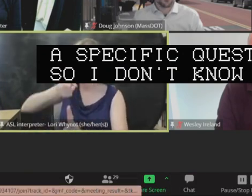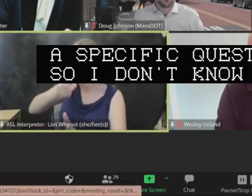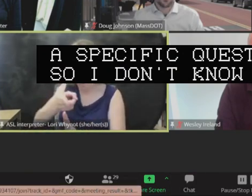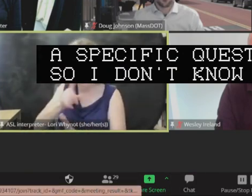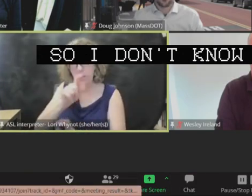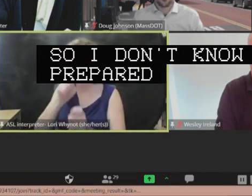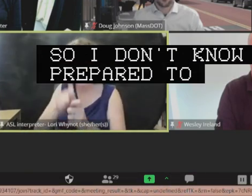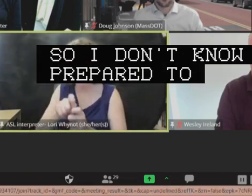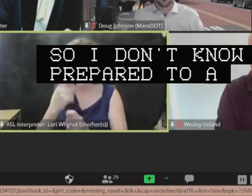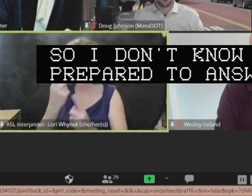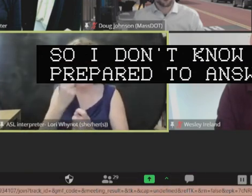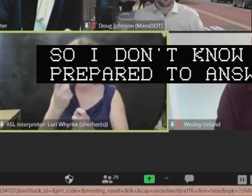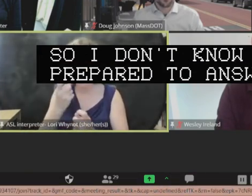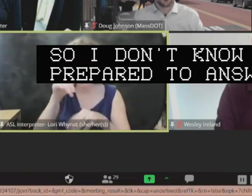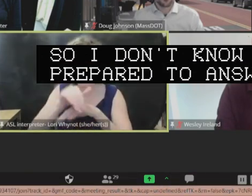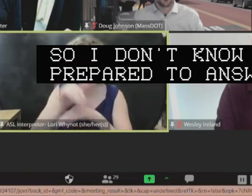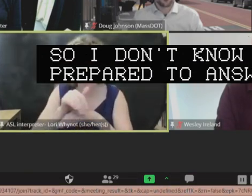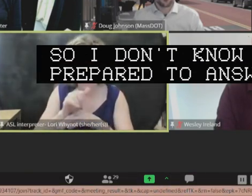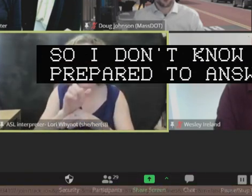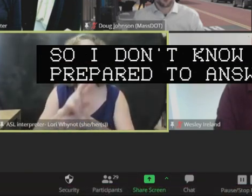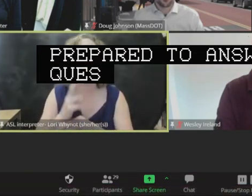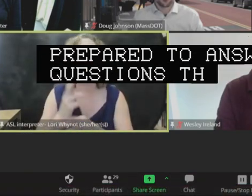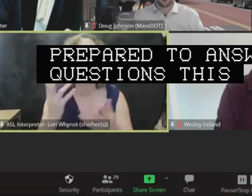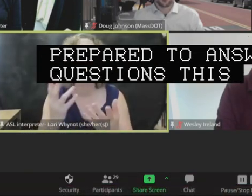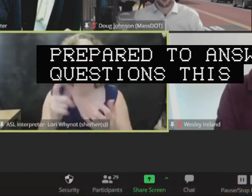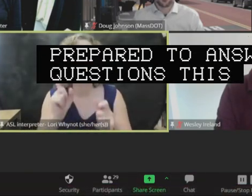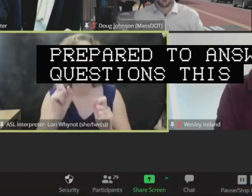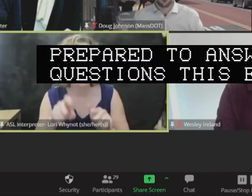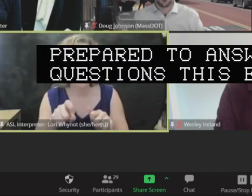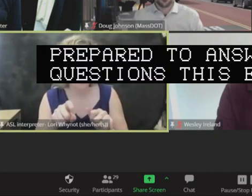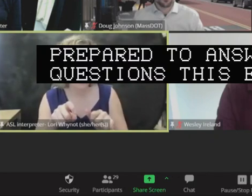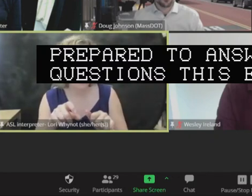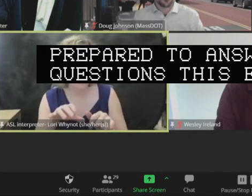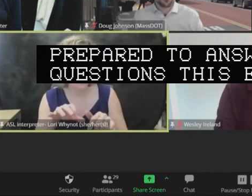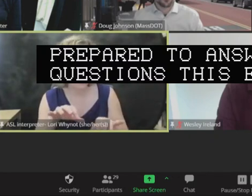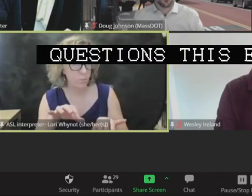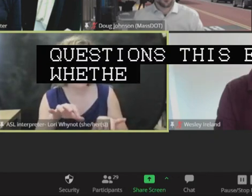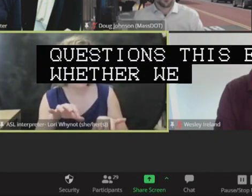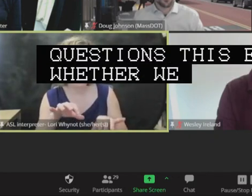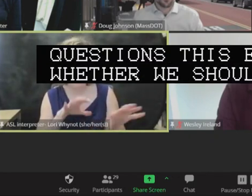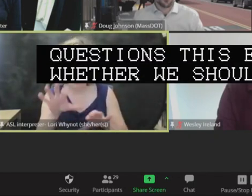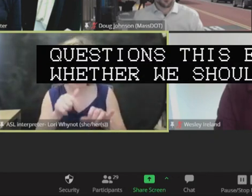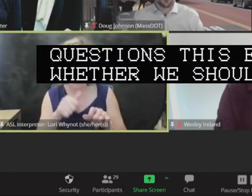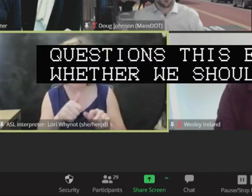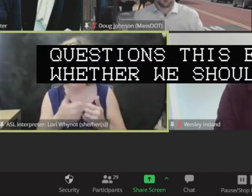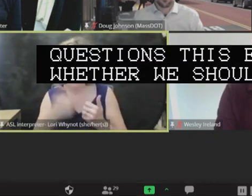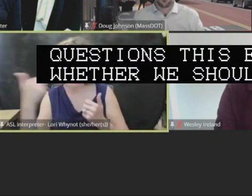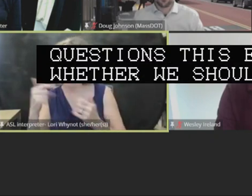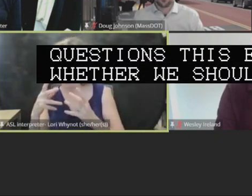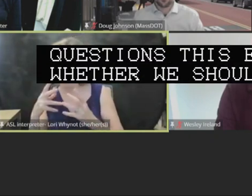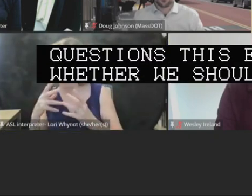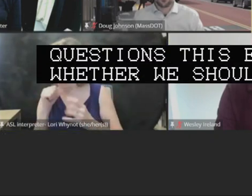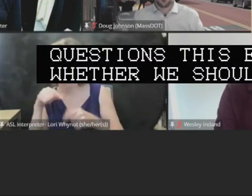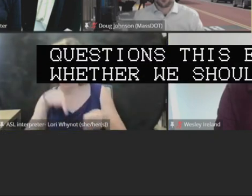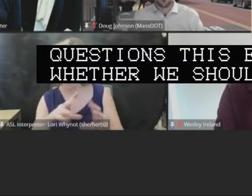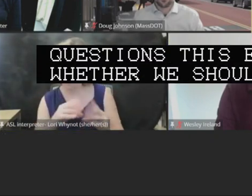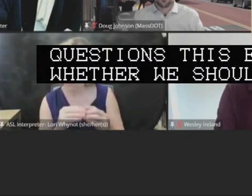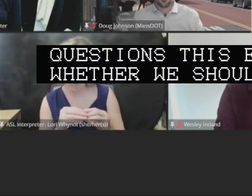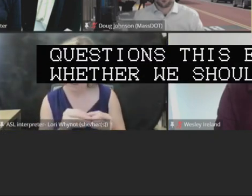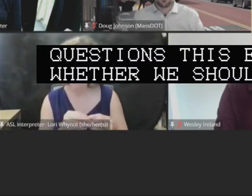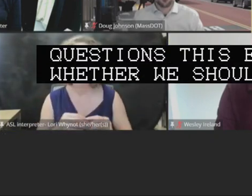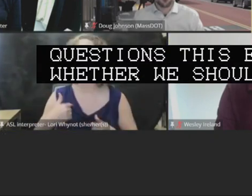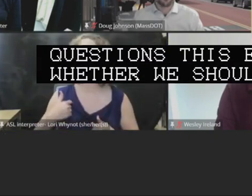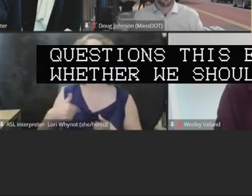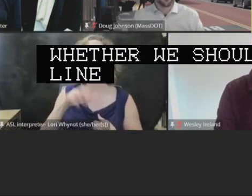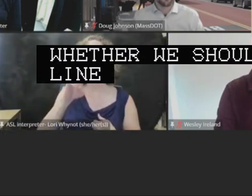questions this evening, or whether we should do that. We should do that offline. We can try.